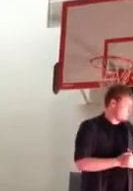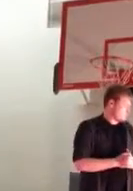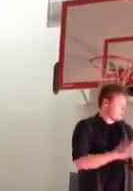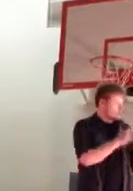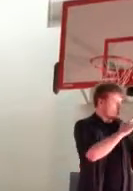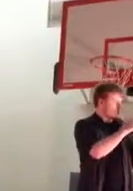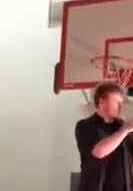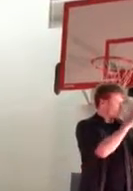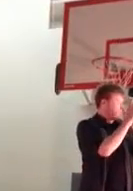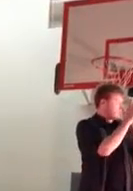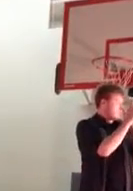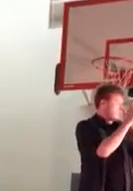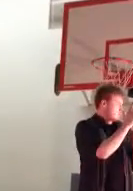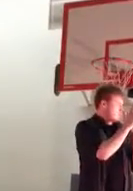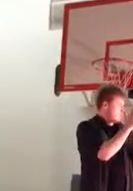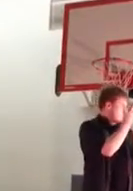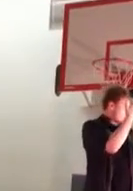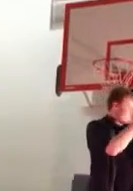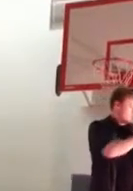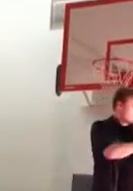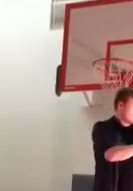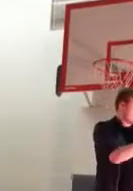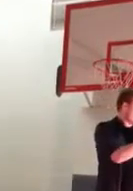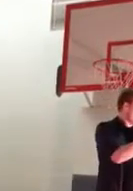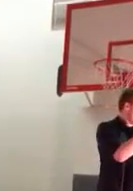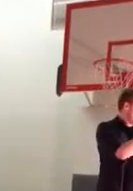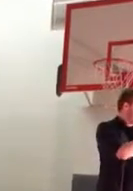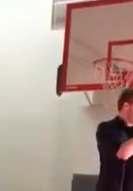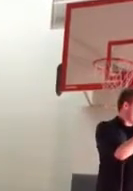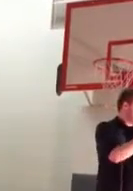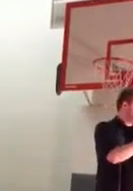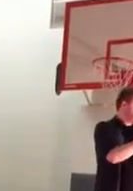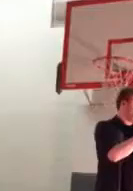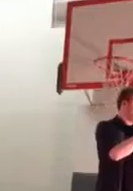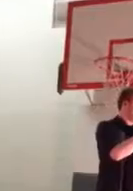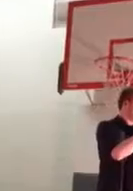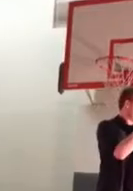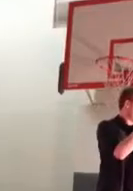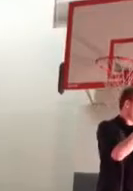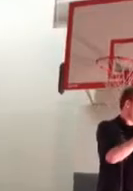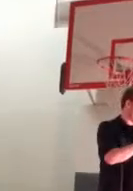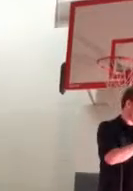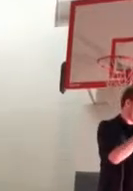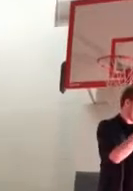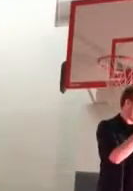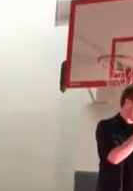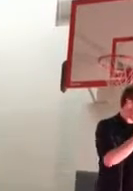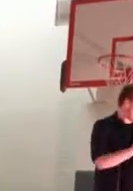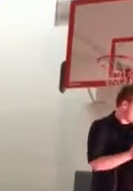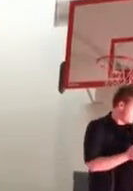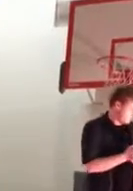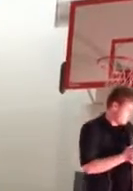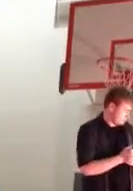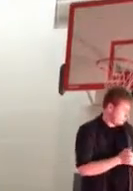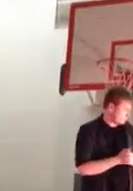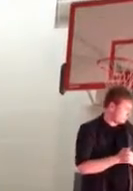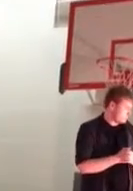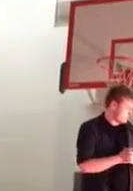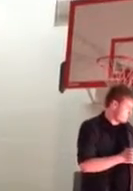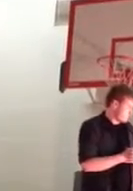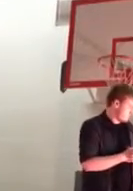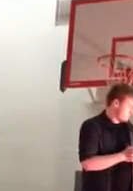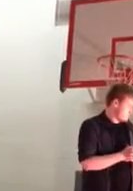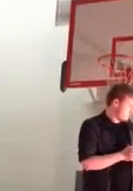baby. And Jesus. And the reason why the name sign, in deaf culture, they